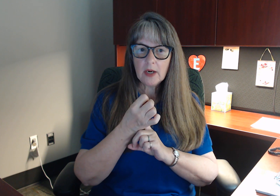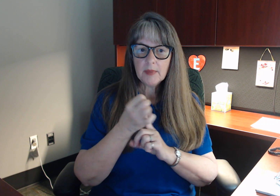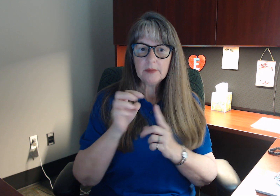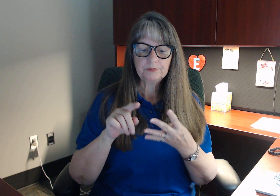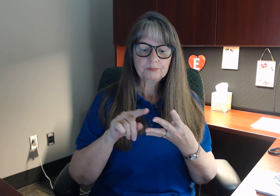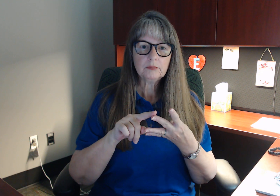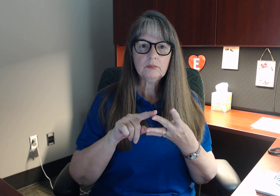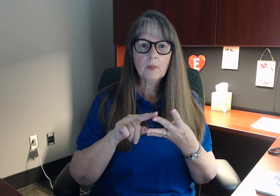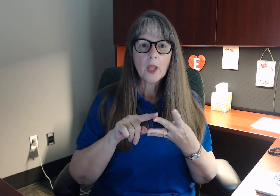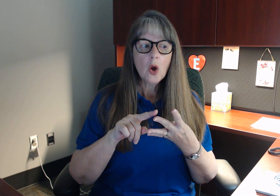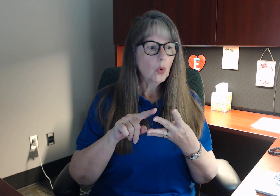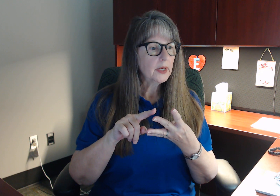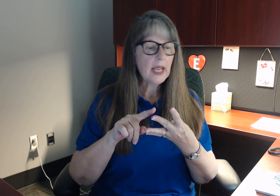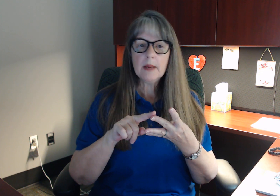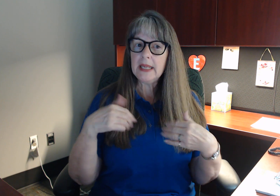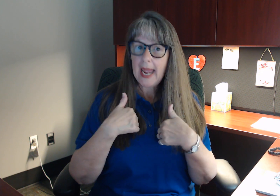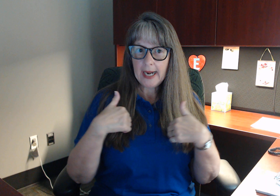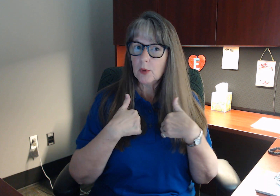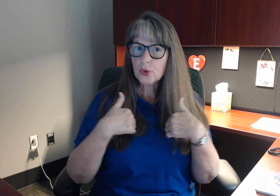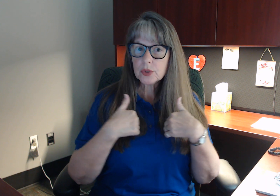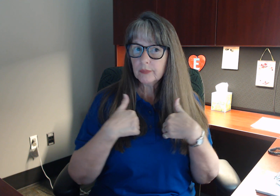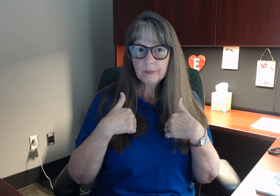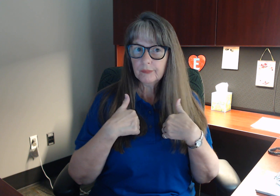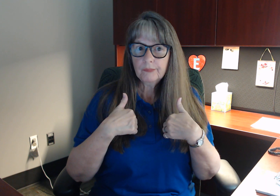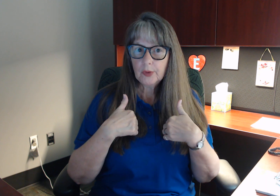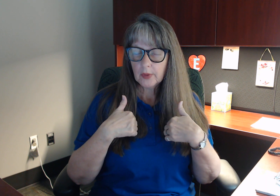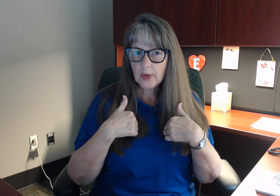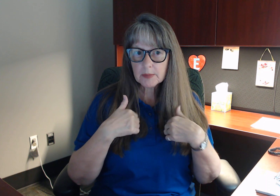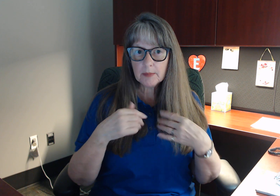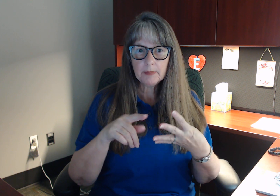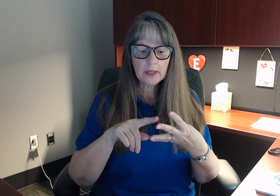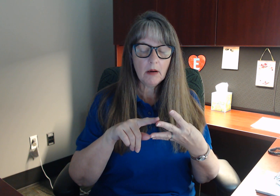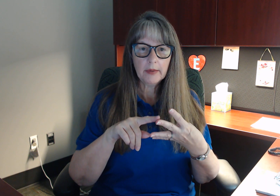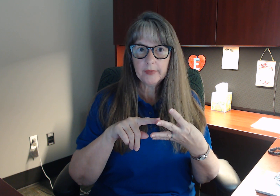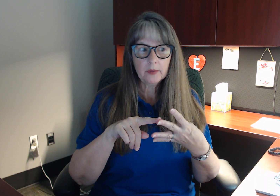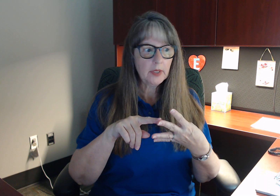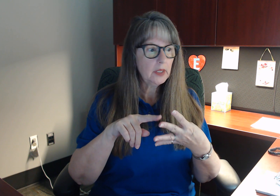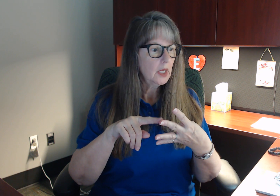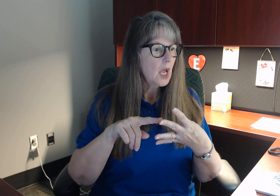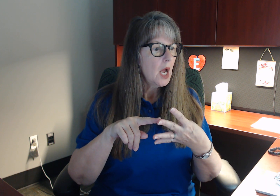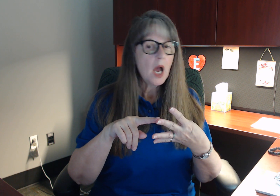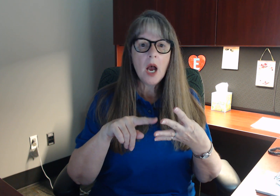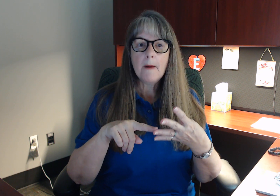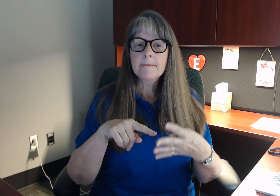environment. Or it can be animals. Who hasn't been bit by a dog in fear, right?